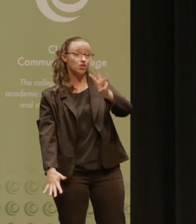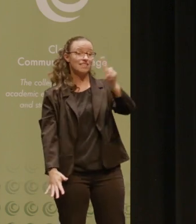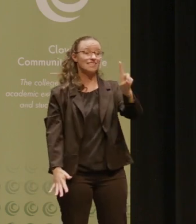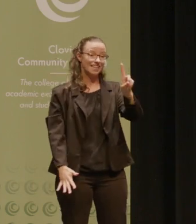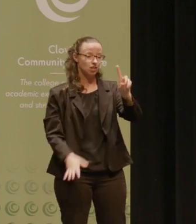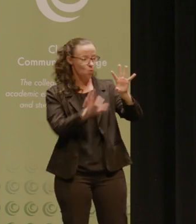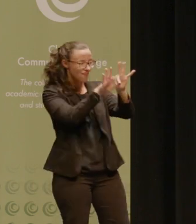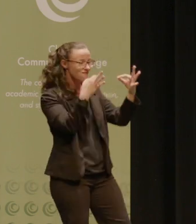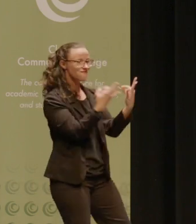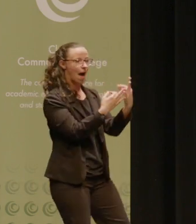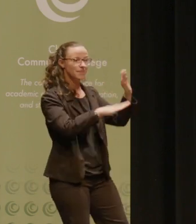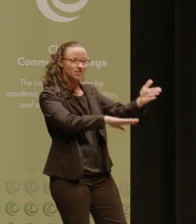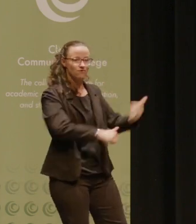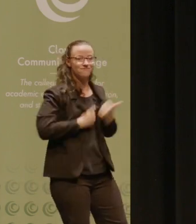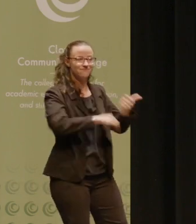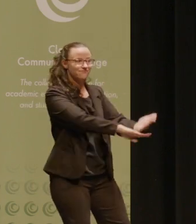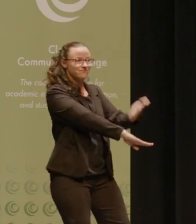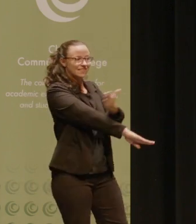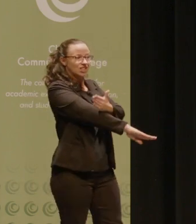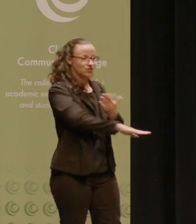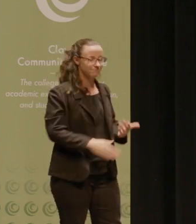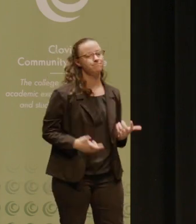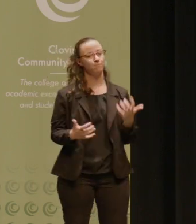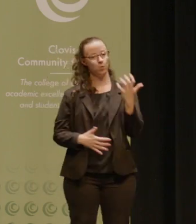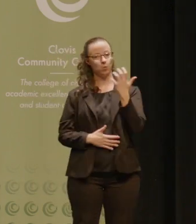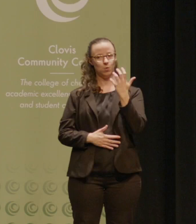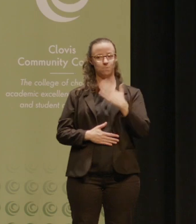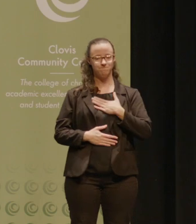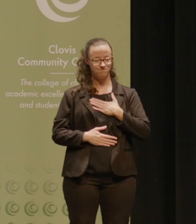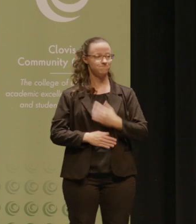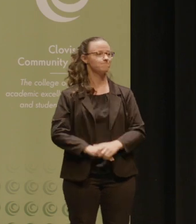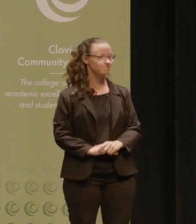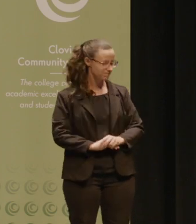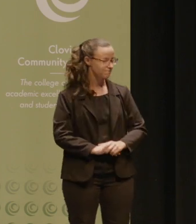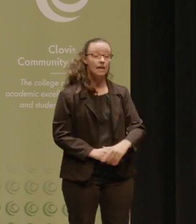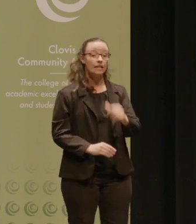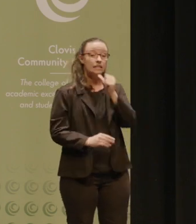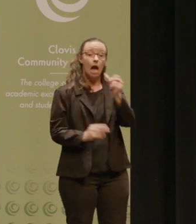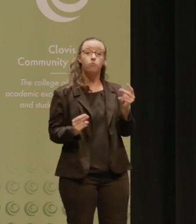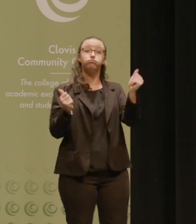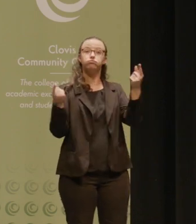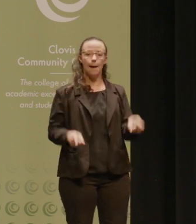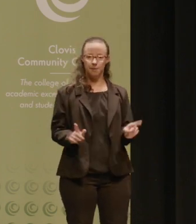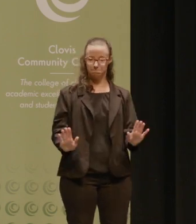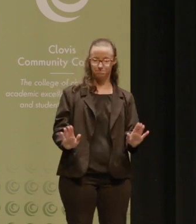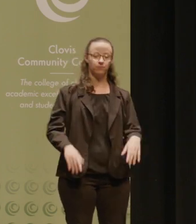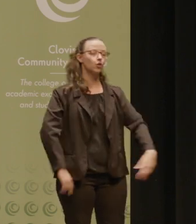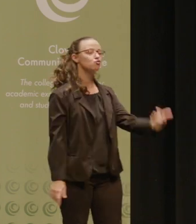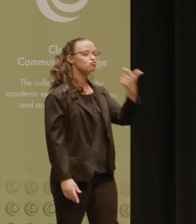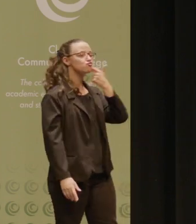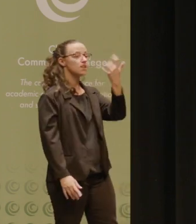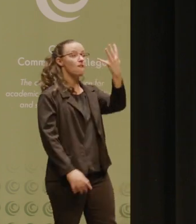5,361 families have been changed. That's huge. That didn't just happen overnight. For the last